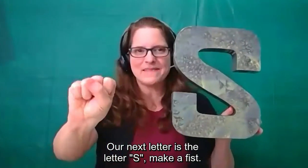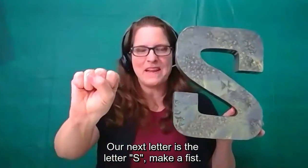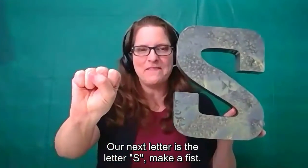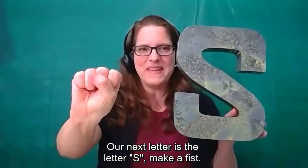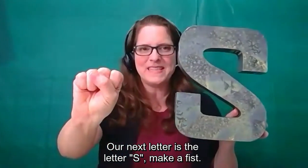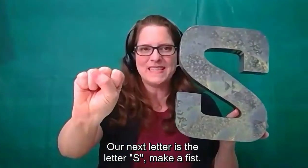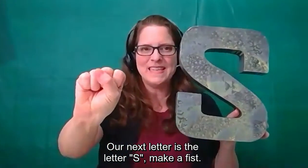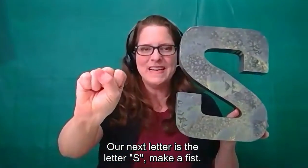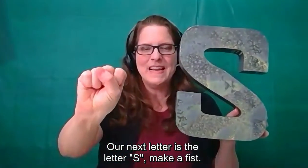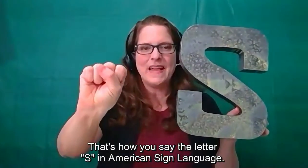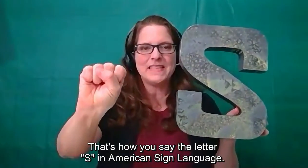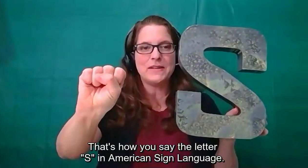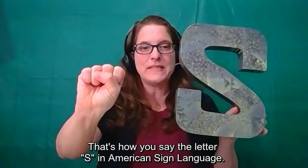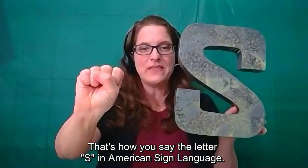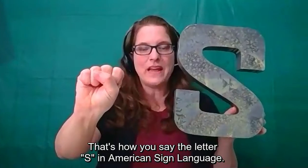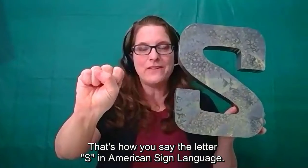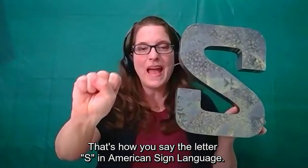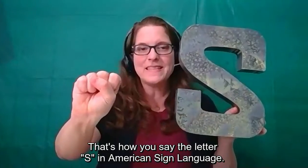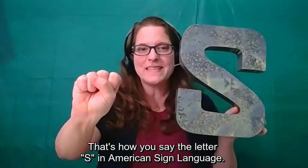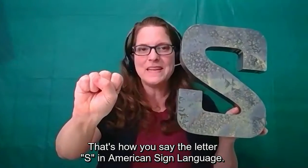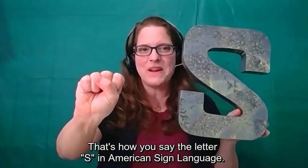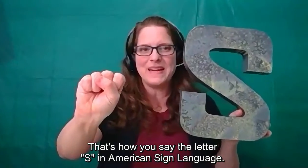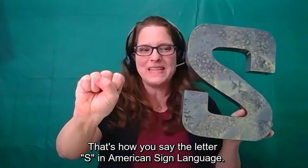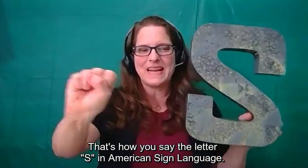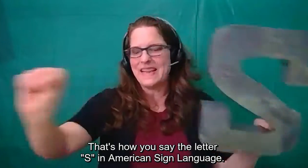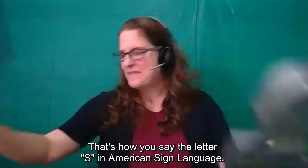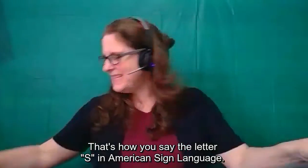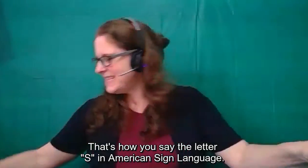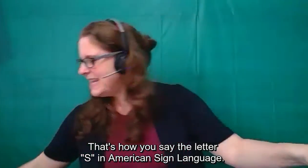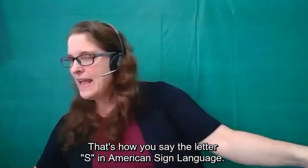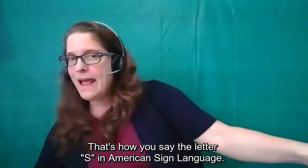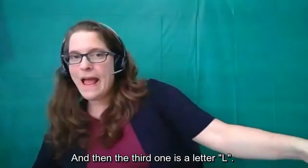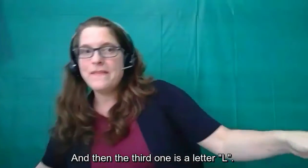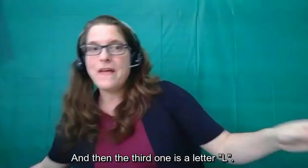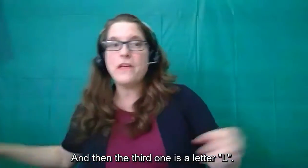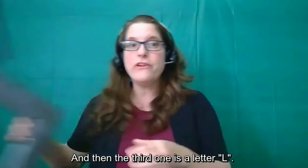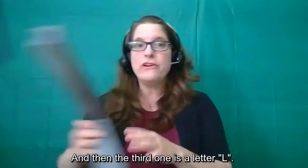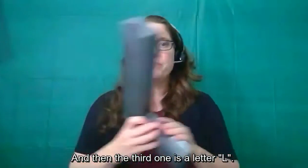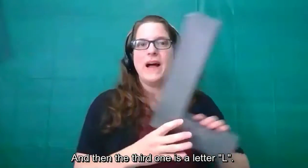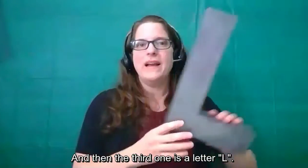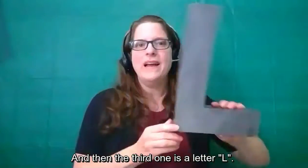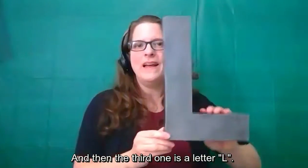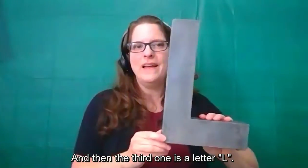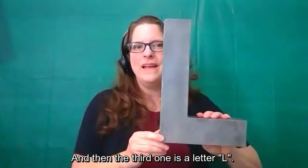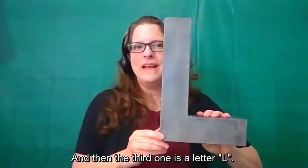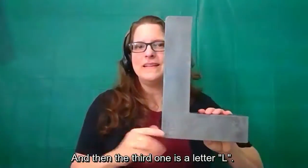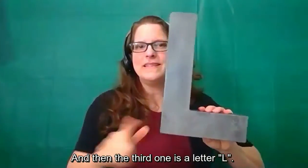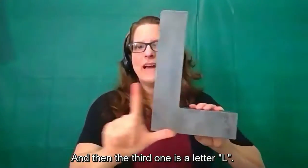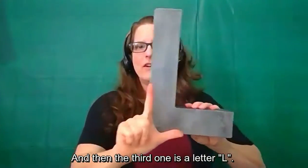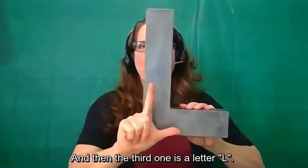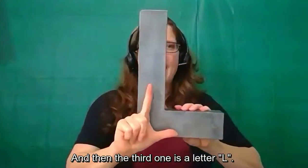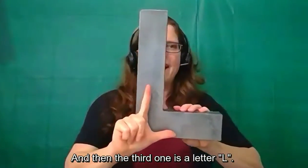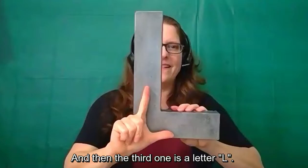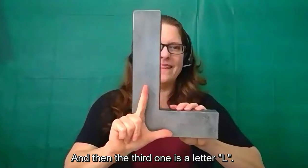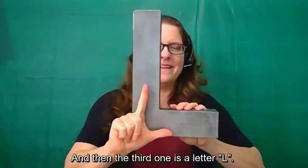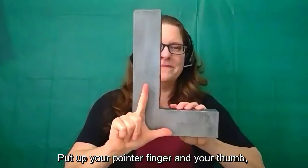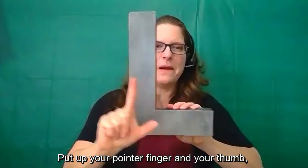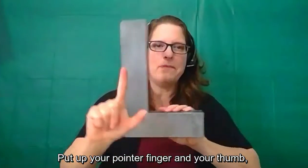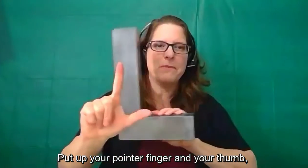a fist. That's how you say the letter S in American Sign Language. And then the third one is a letter L. Put up your pointer